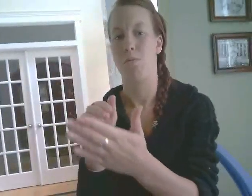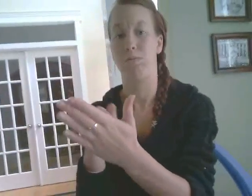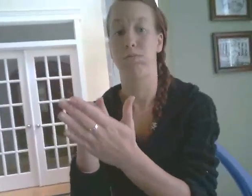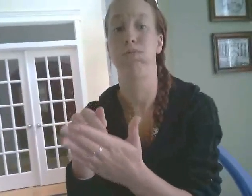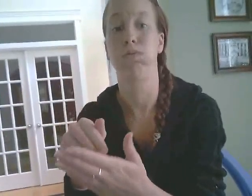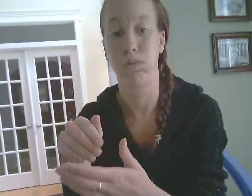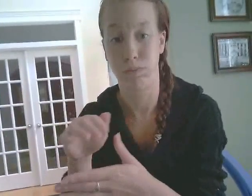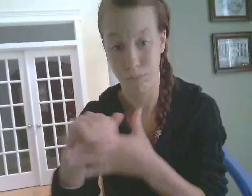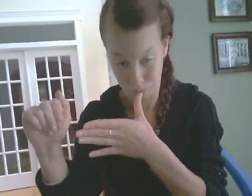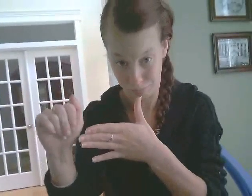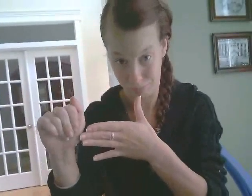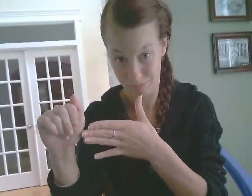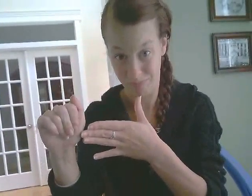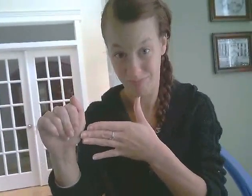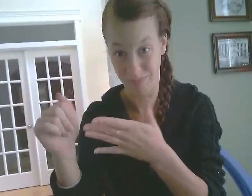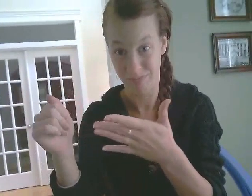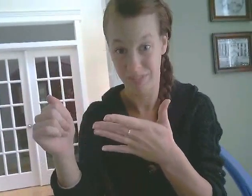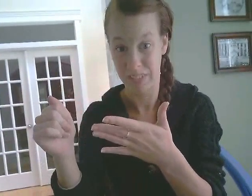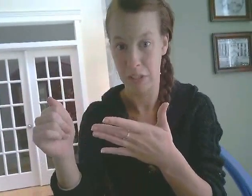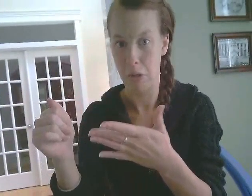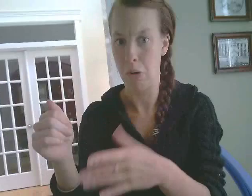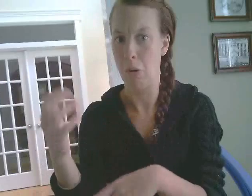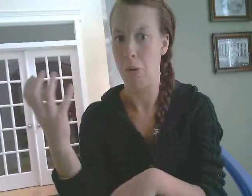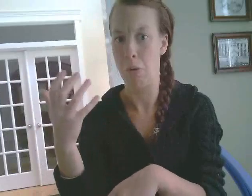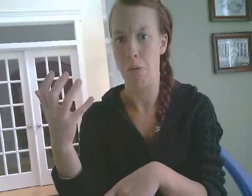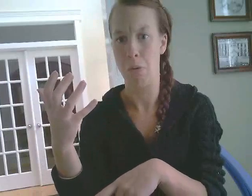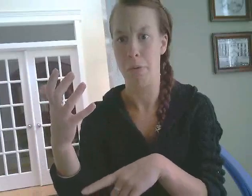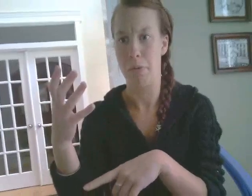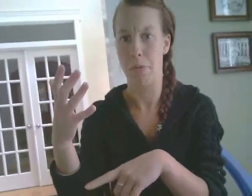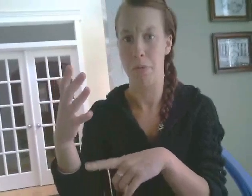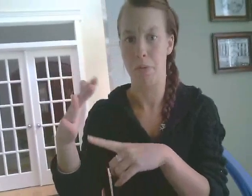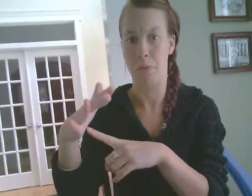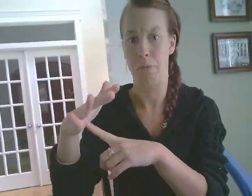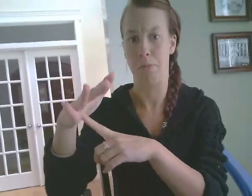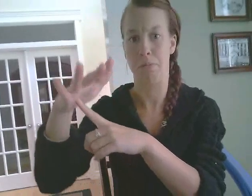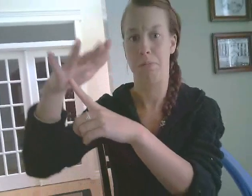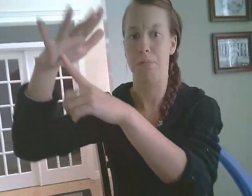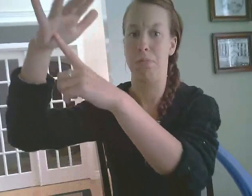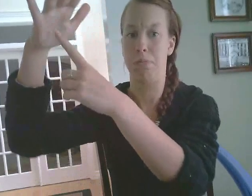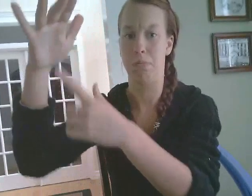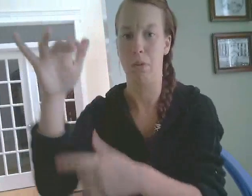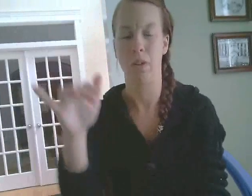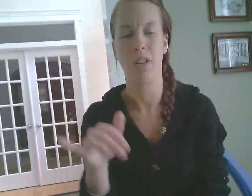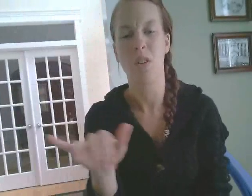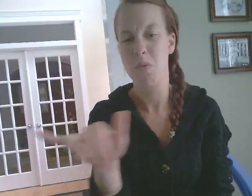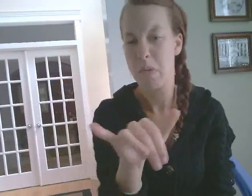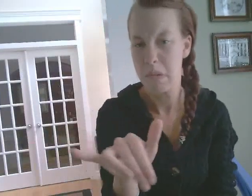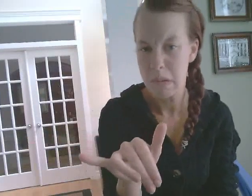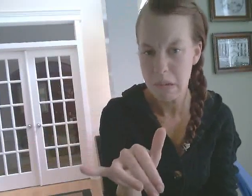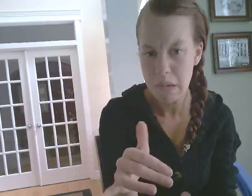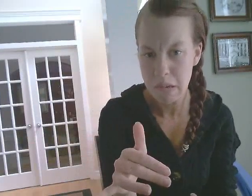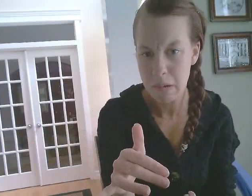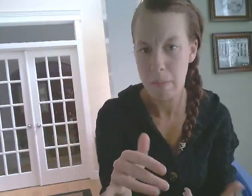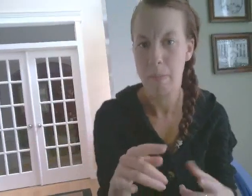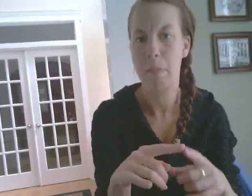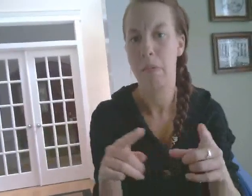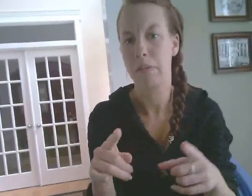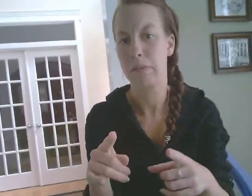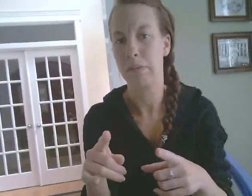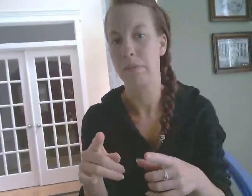$3,000 helicopter does, except fly inverted, which is upside down. And